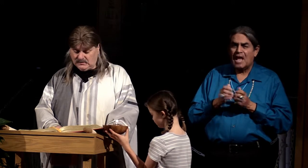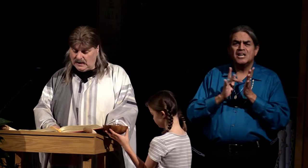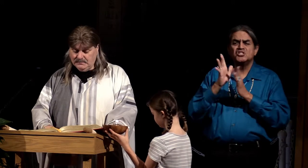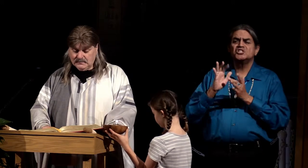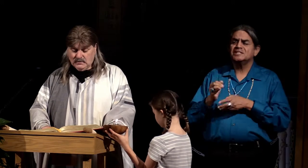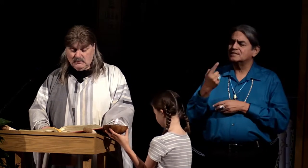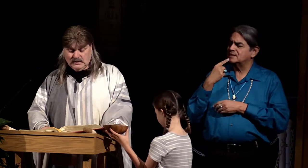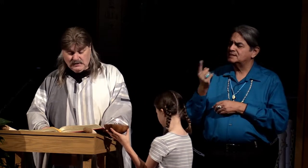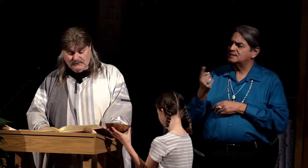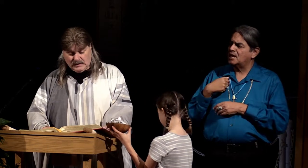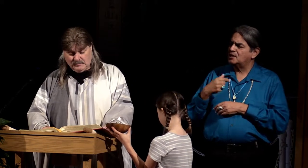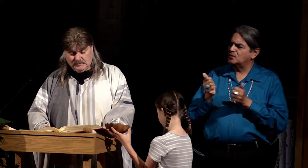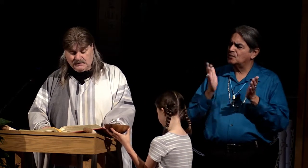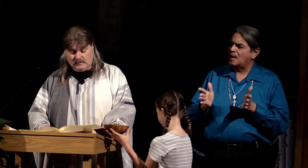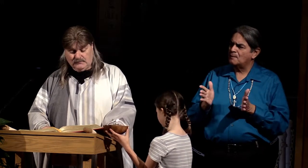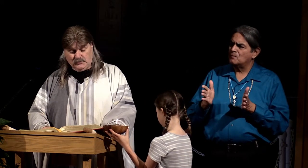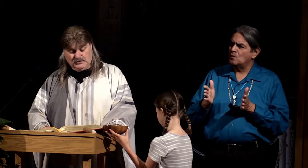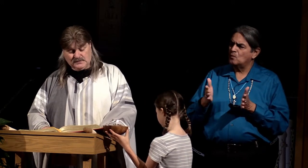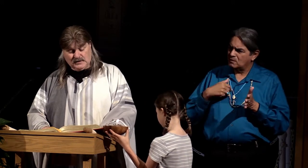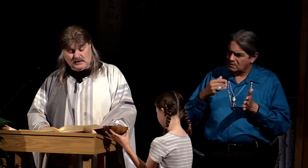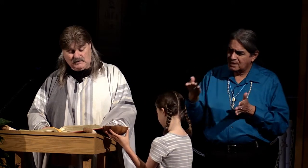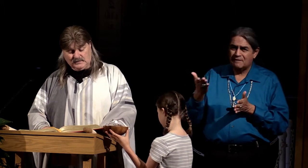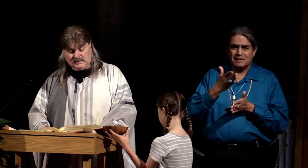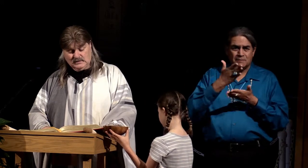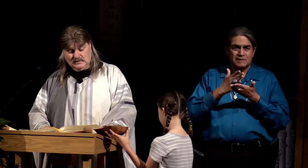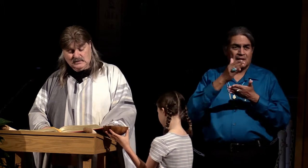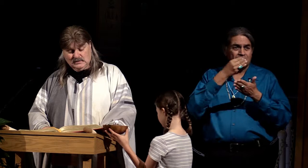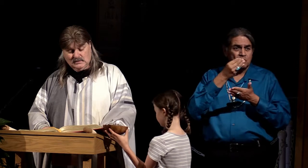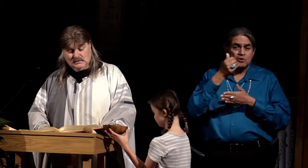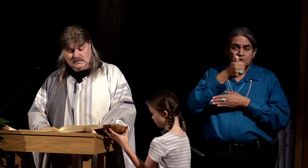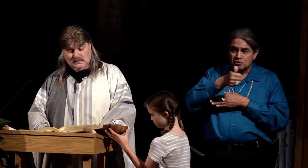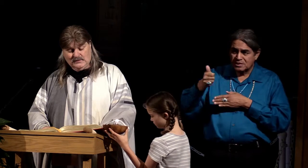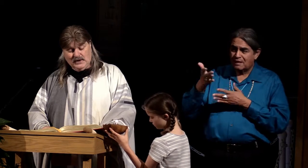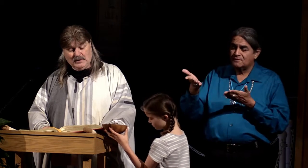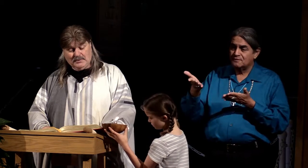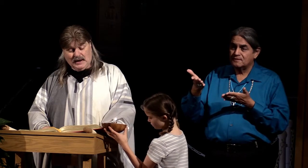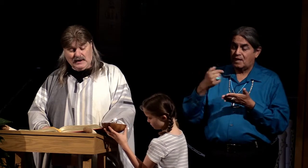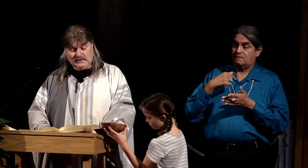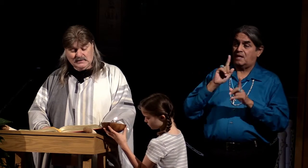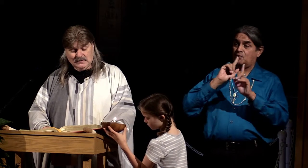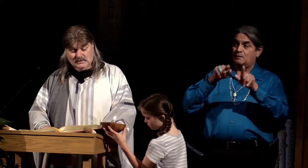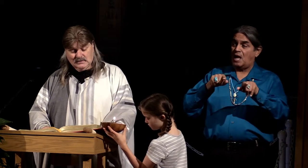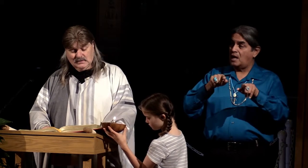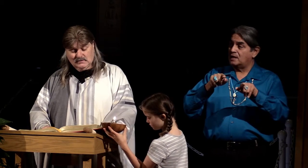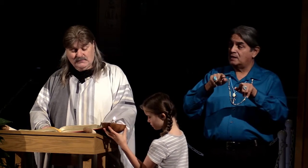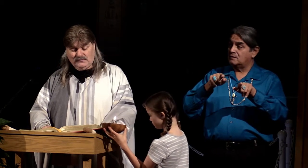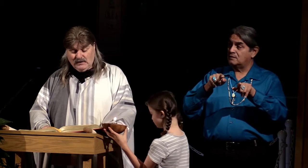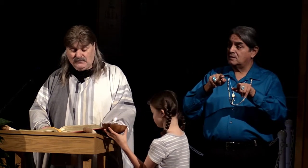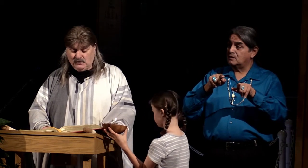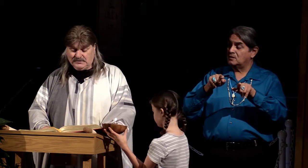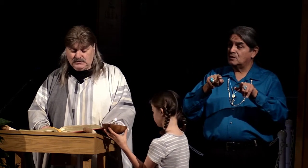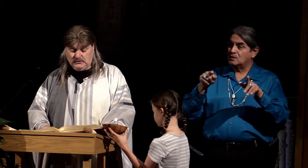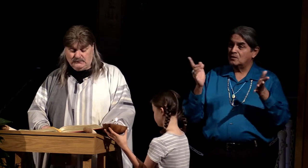Jesus said to them, "Well, give them some food yourselves." And they replied, "We